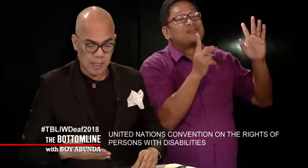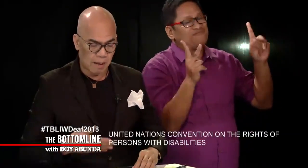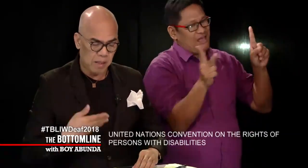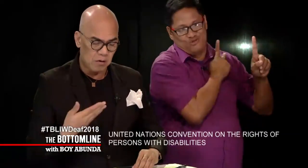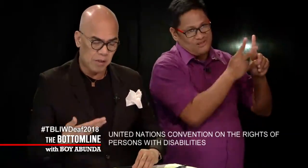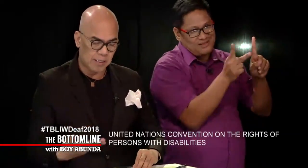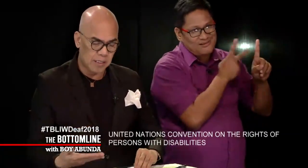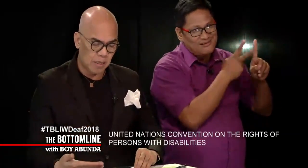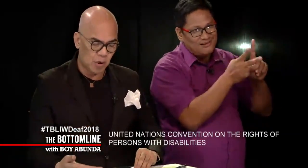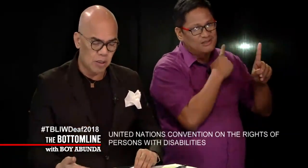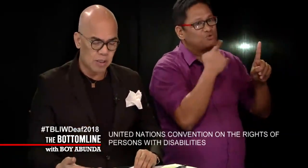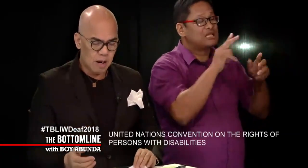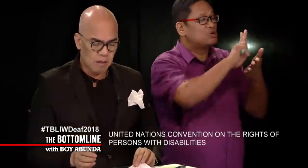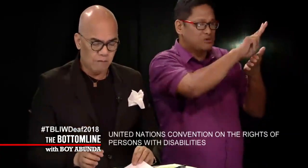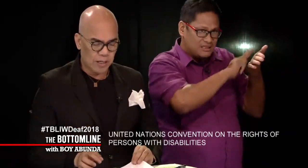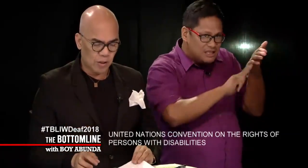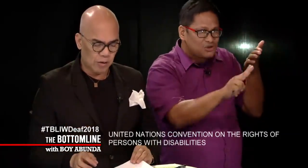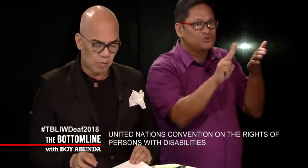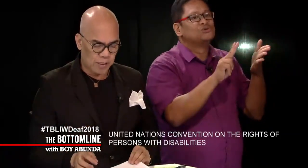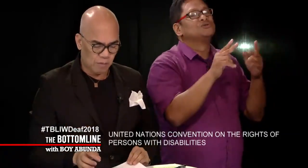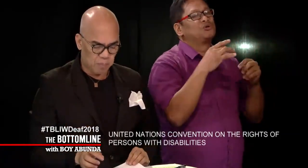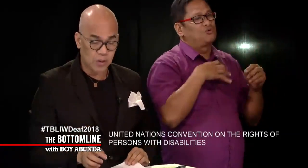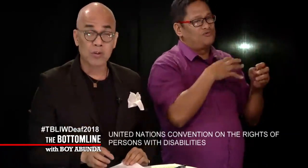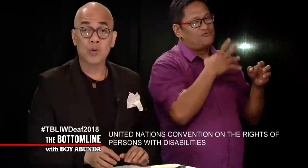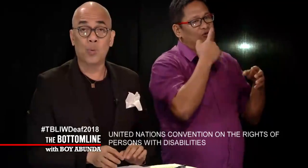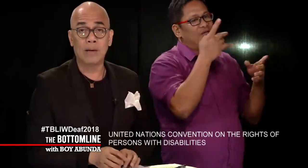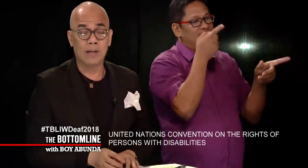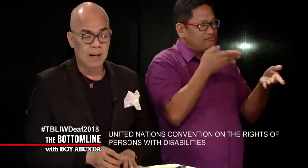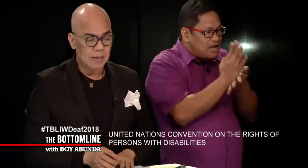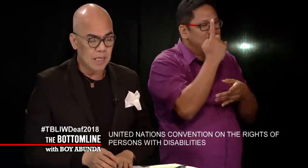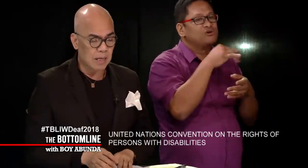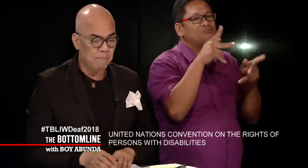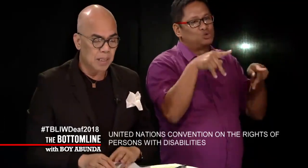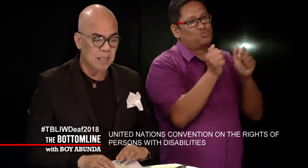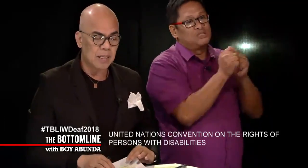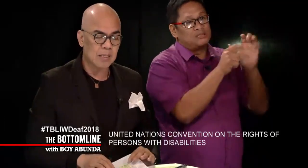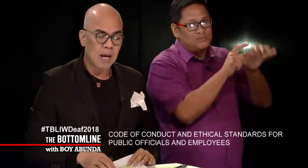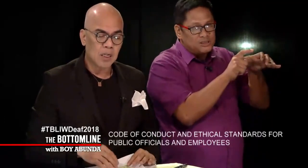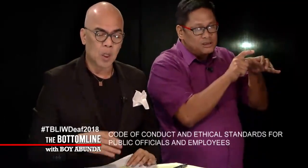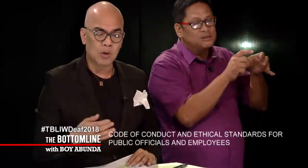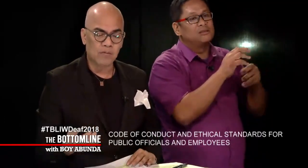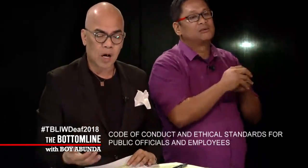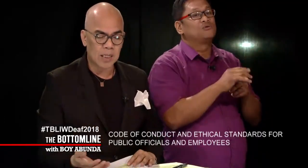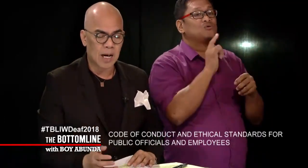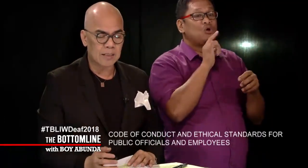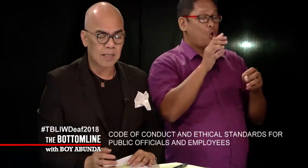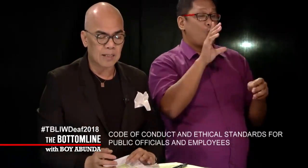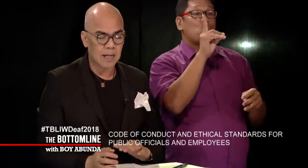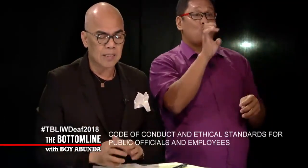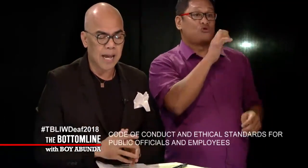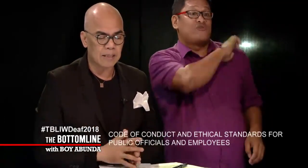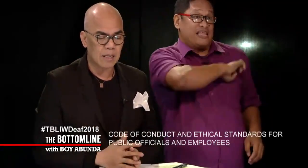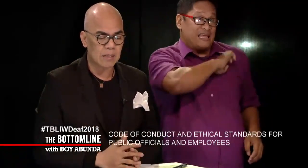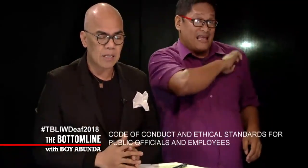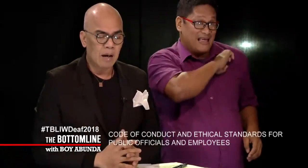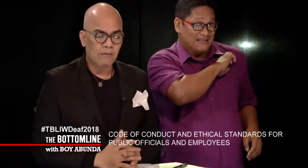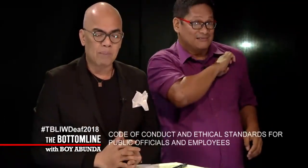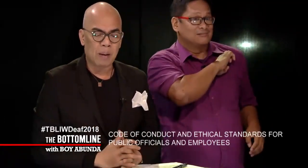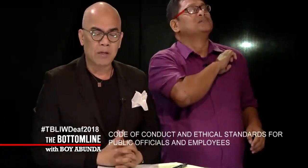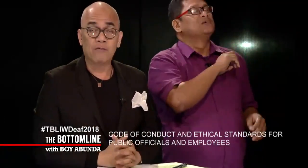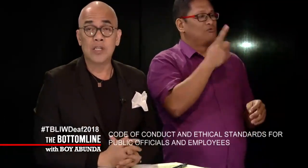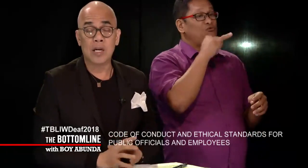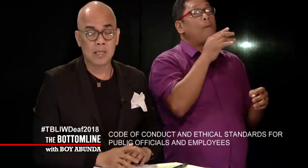yung sinabi, yung United Nations Convention on the Rights of Persons with Disabilities, Code of Conduct and Ethical Standards